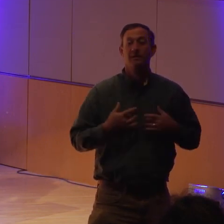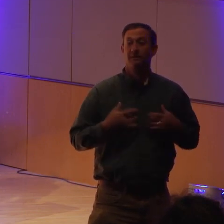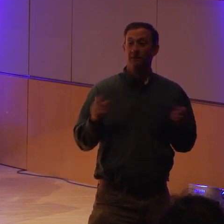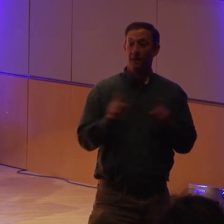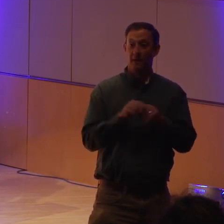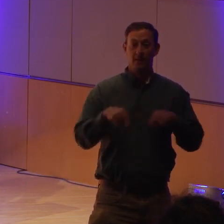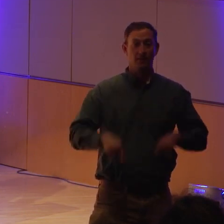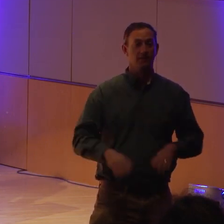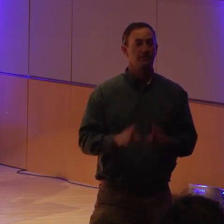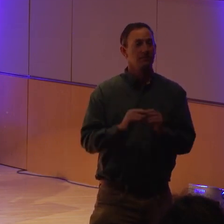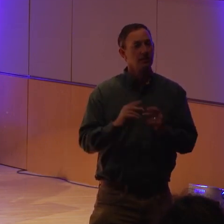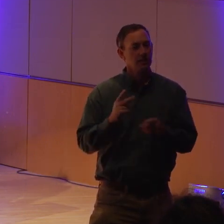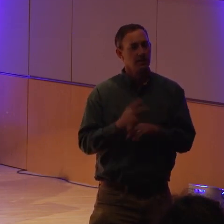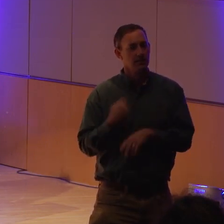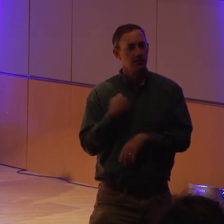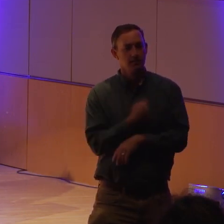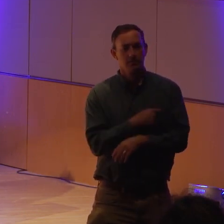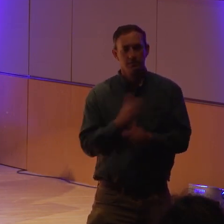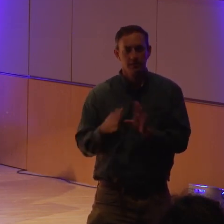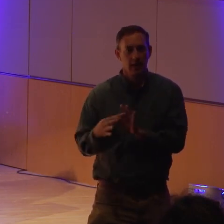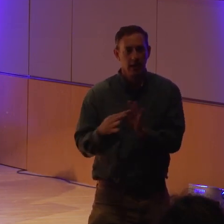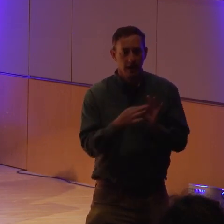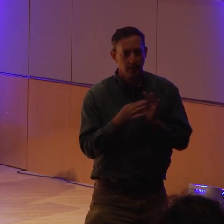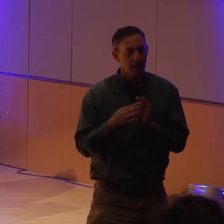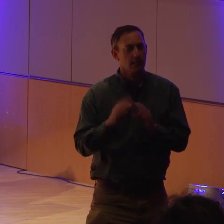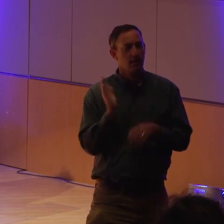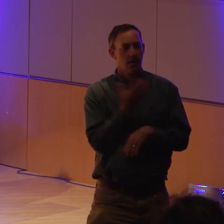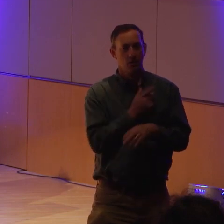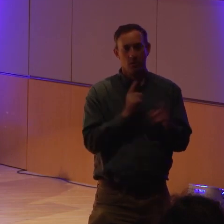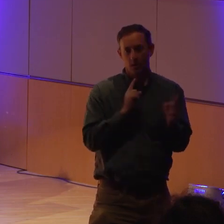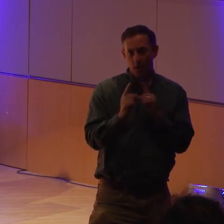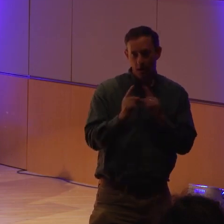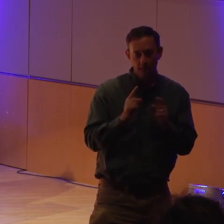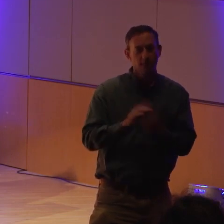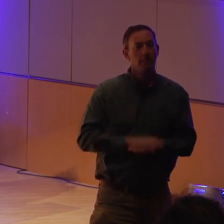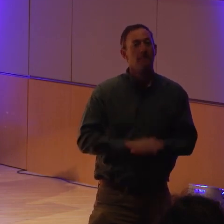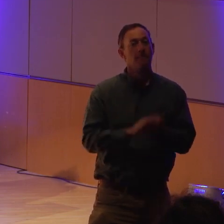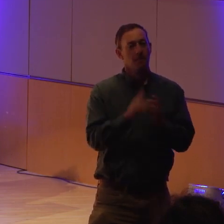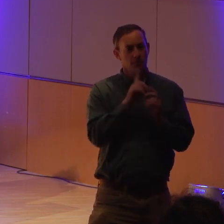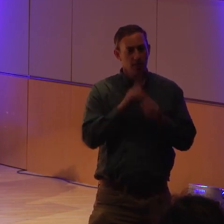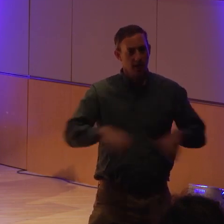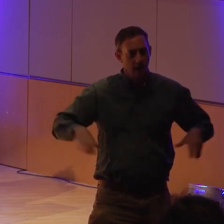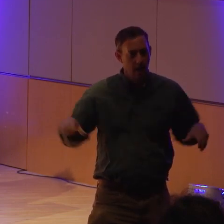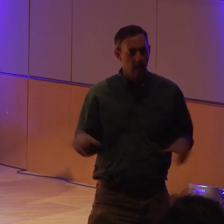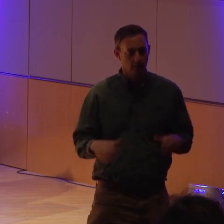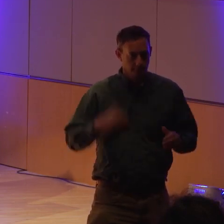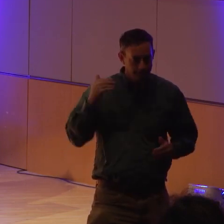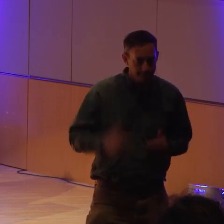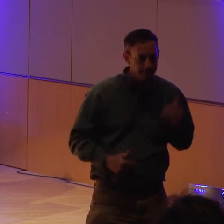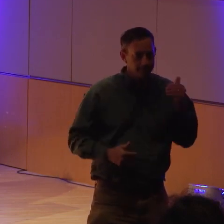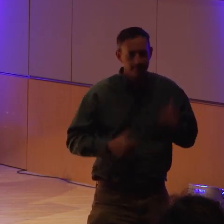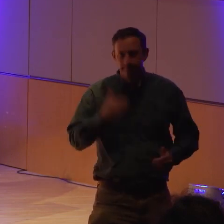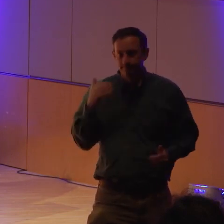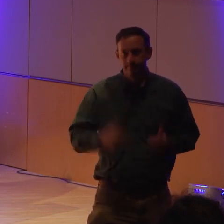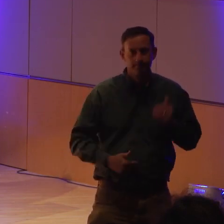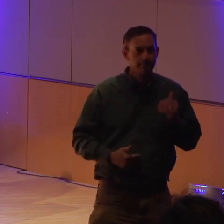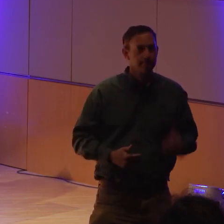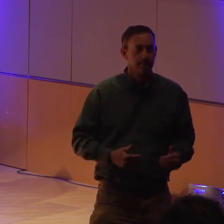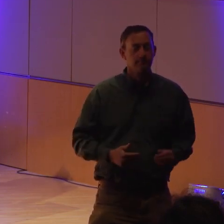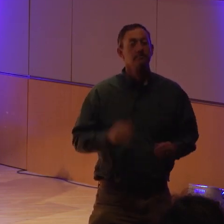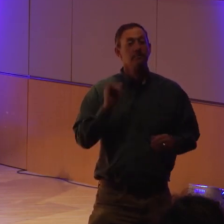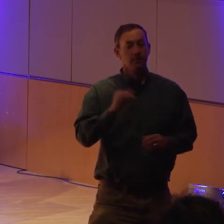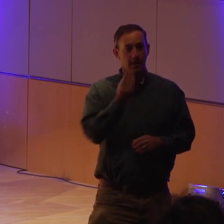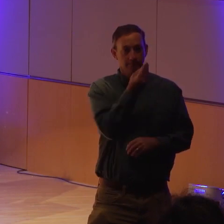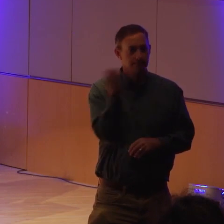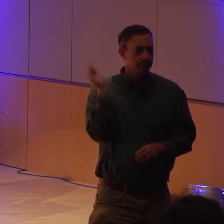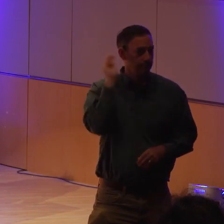conference are what keeps us connected and where our conversation turns into action steps. With that in mind, I want to